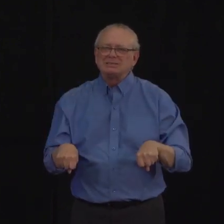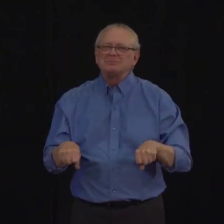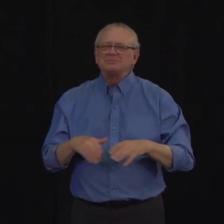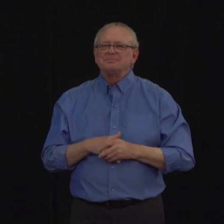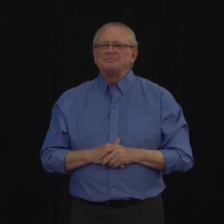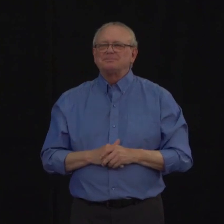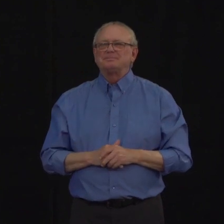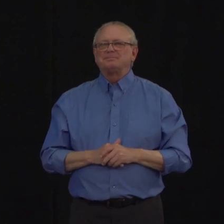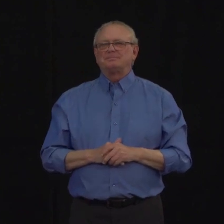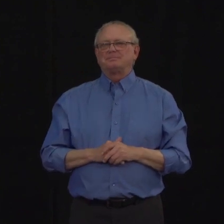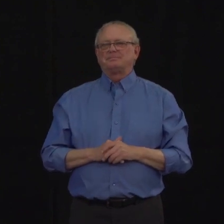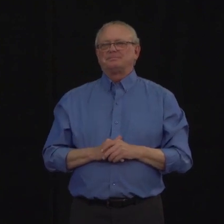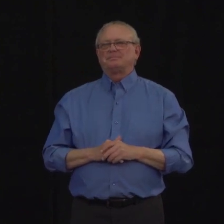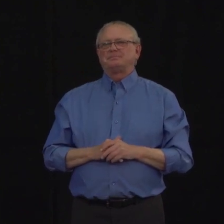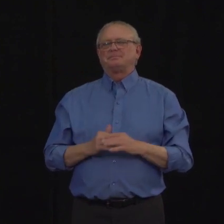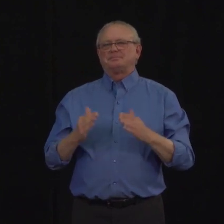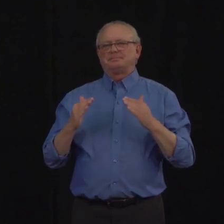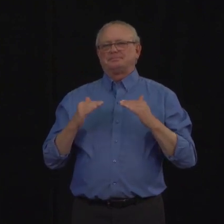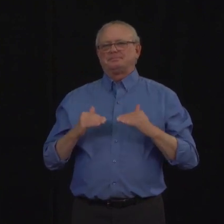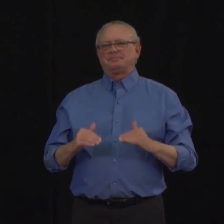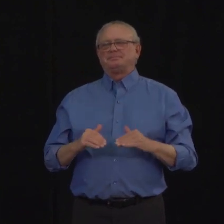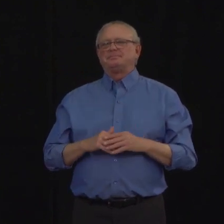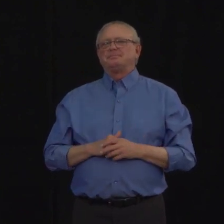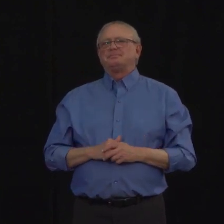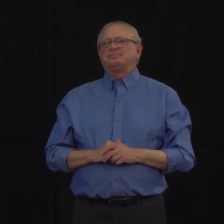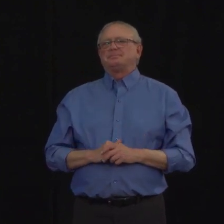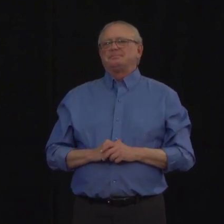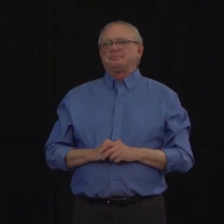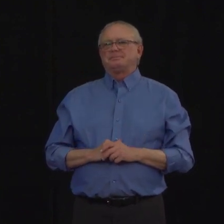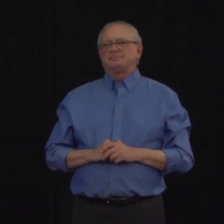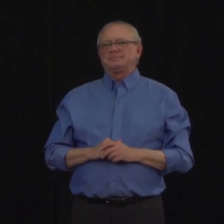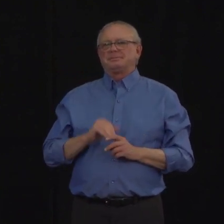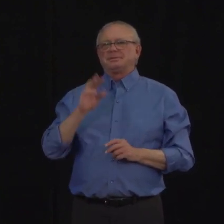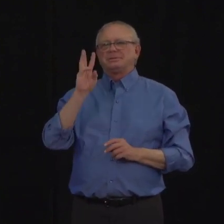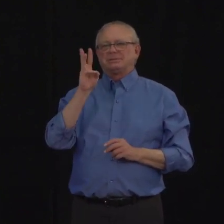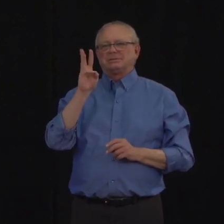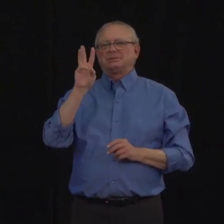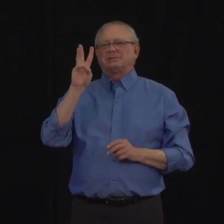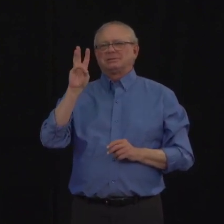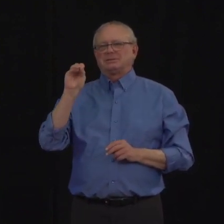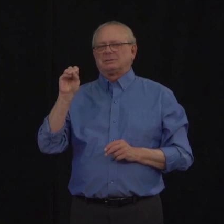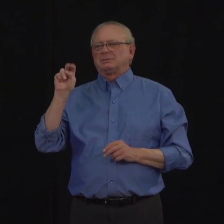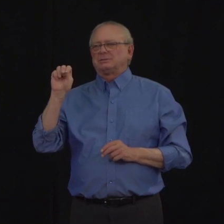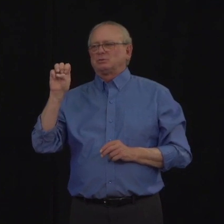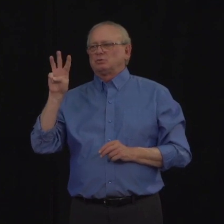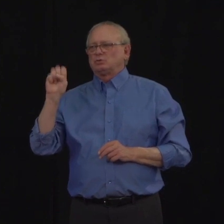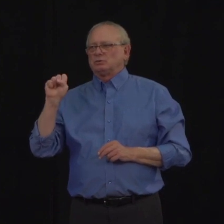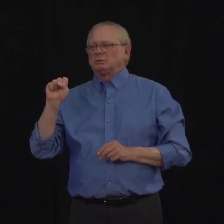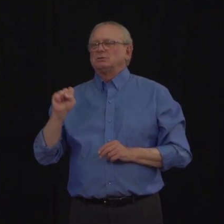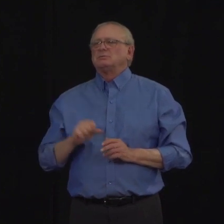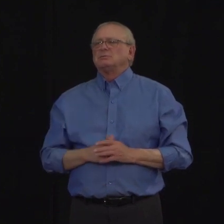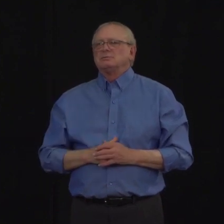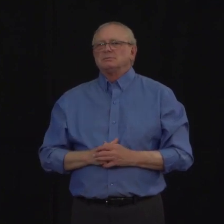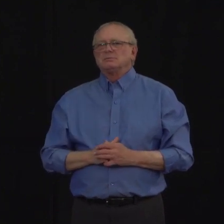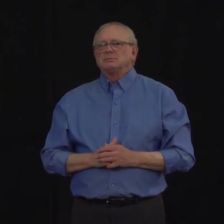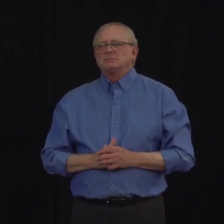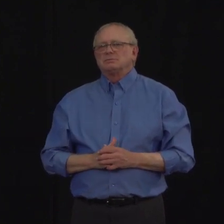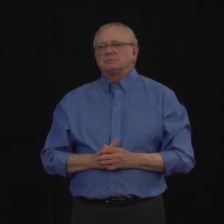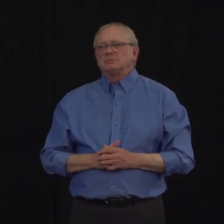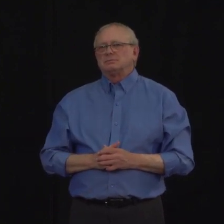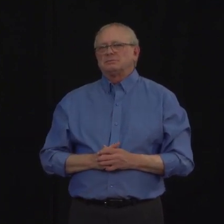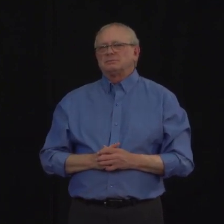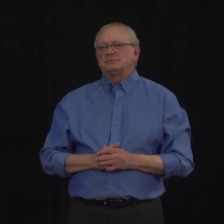please? Next is Jeff Slack with 660 News. Go ahead, Jeff. Hi, Dr. Hinshaw.